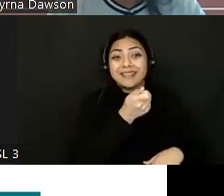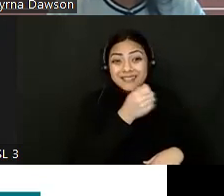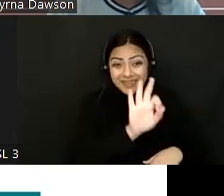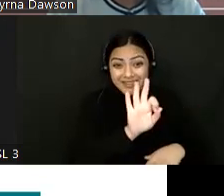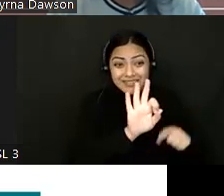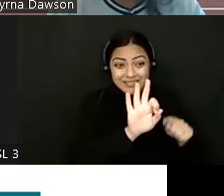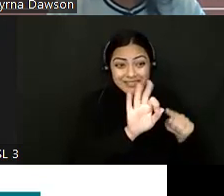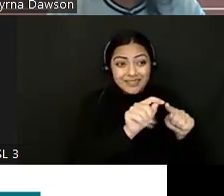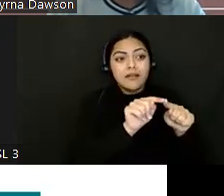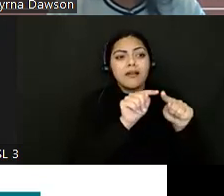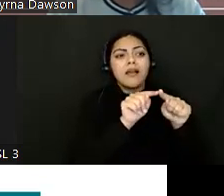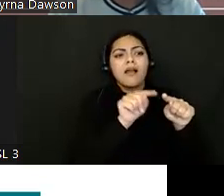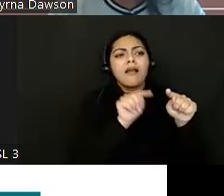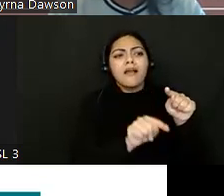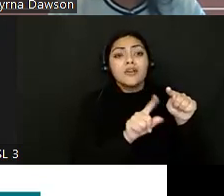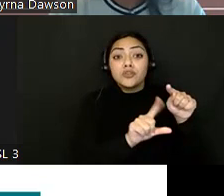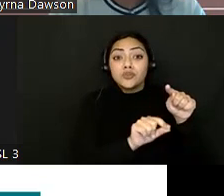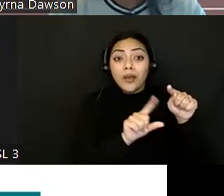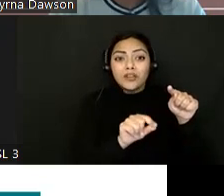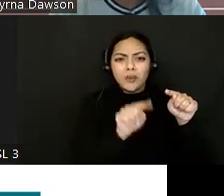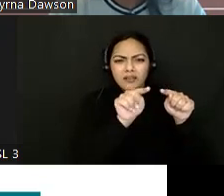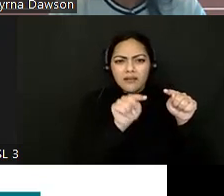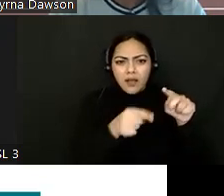saw a 16% increase.